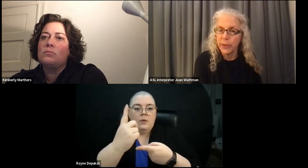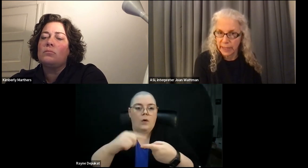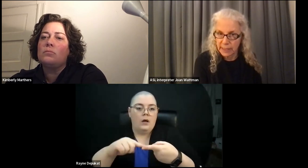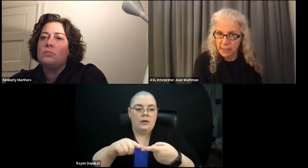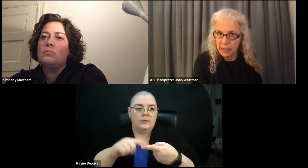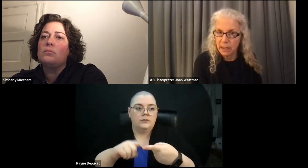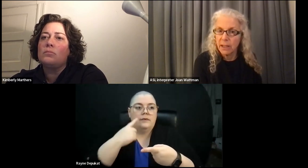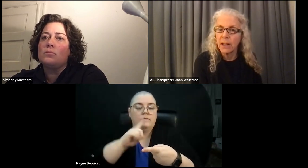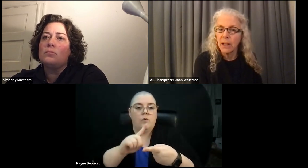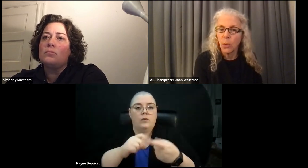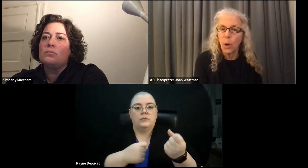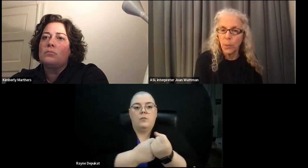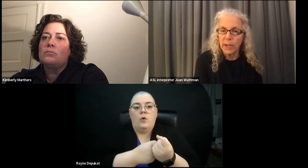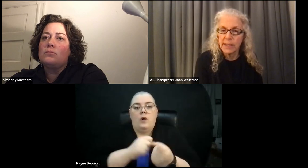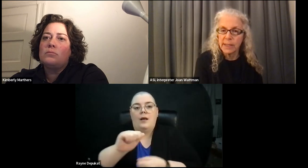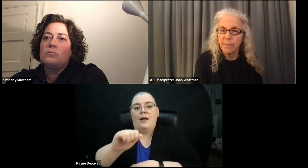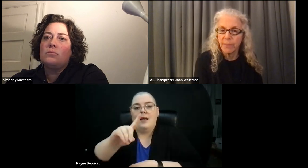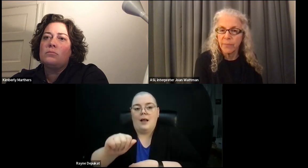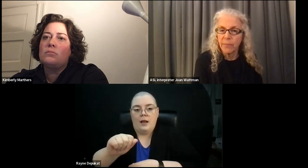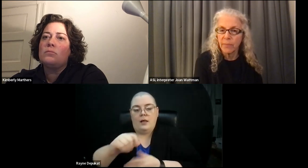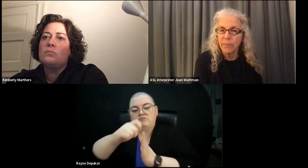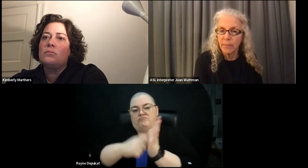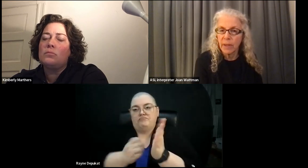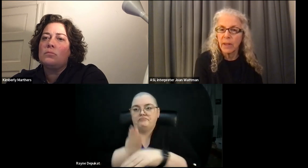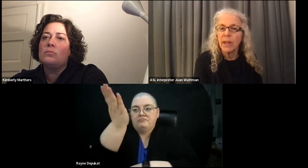for two things. One was